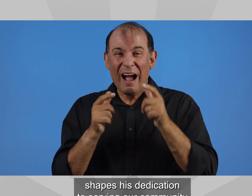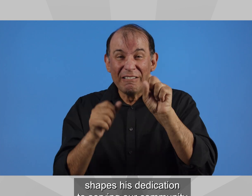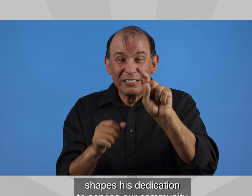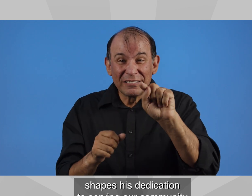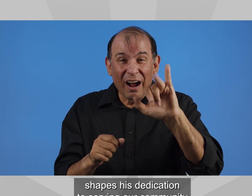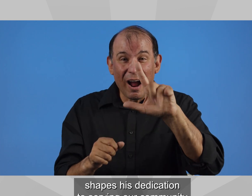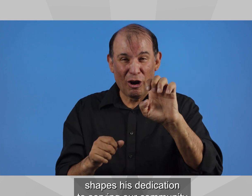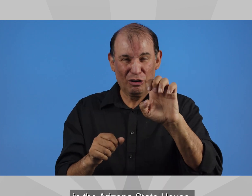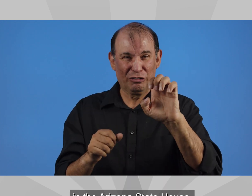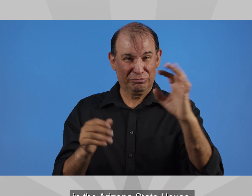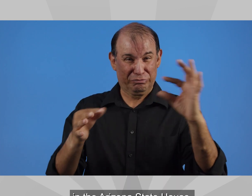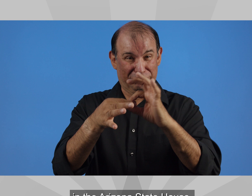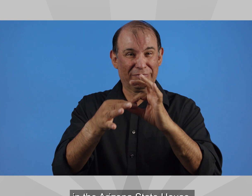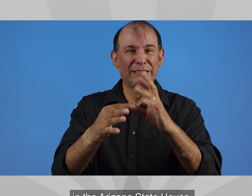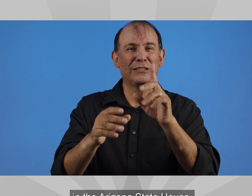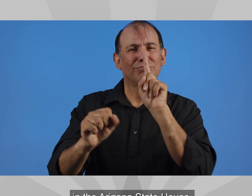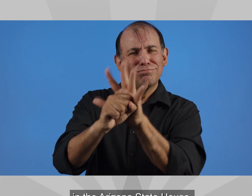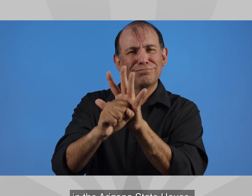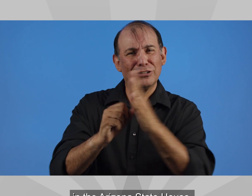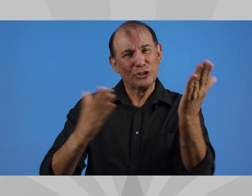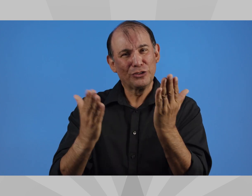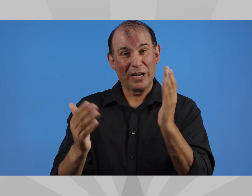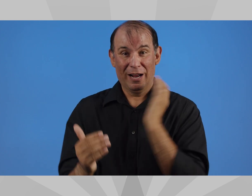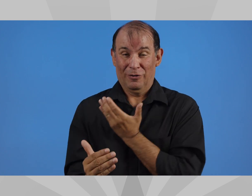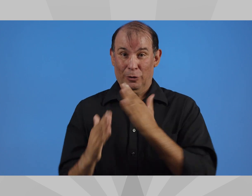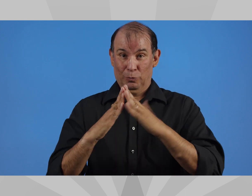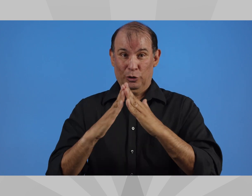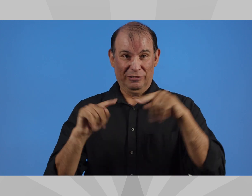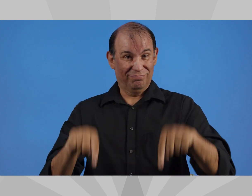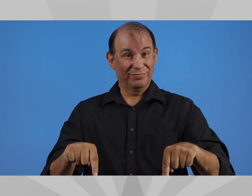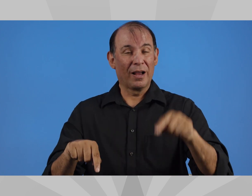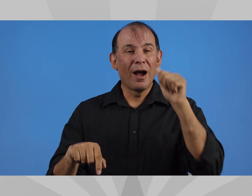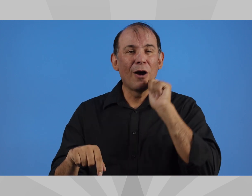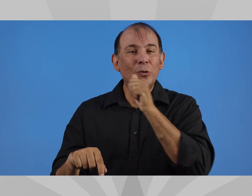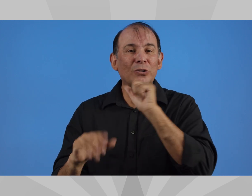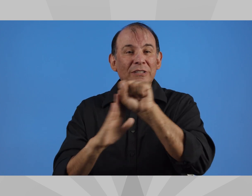to serving our community in the Arizona State House.